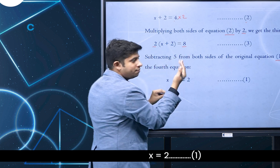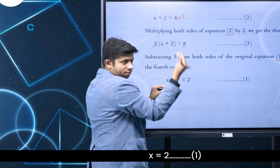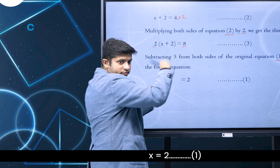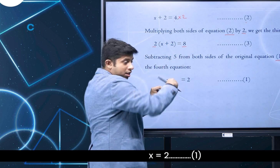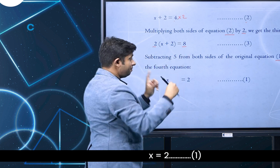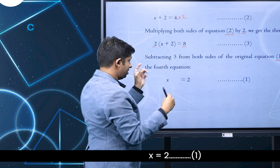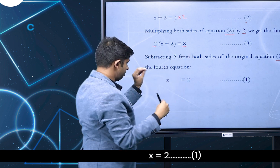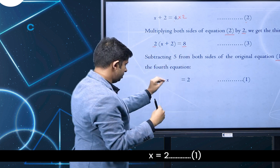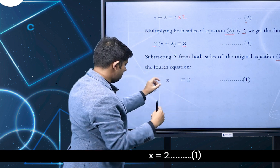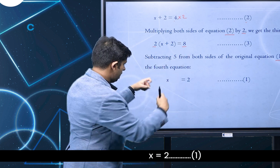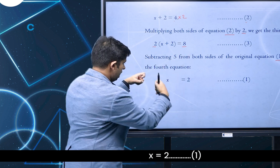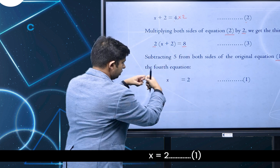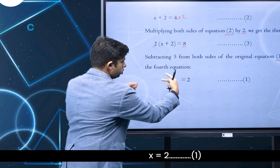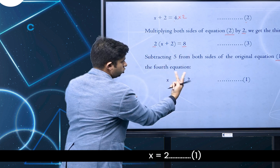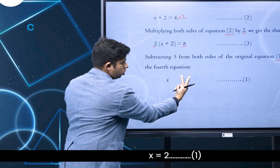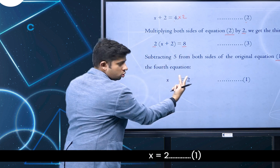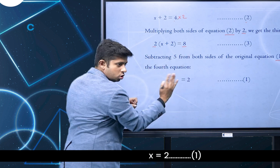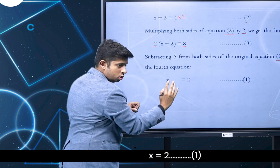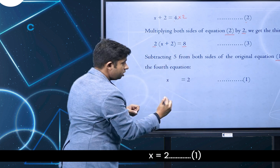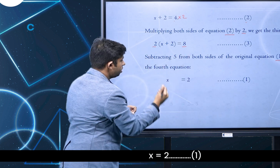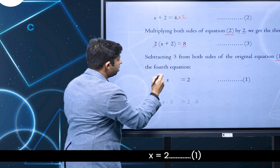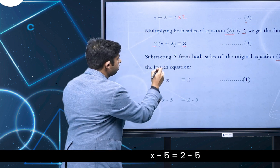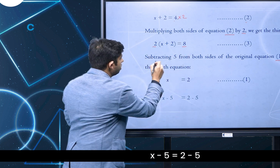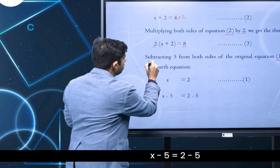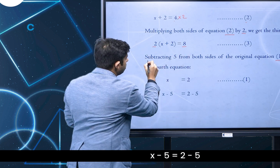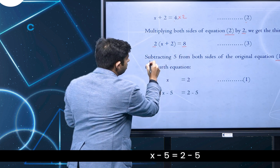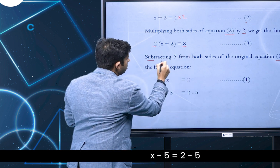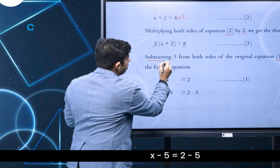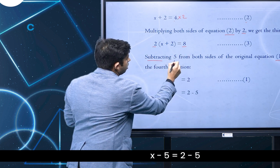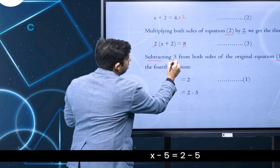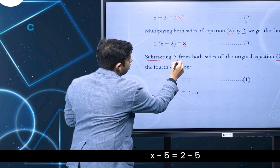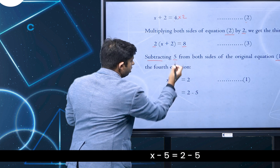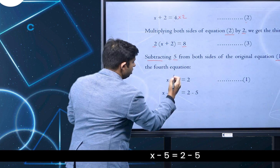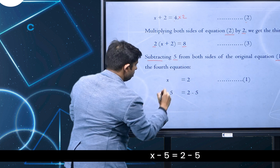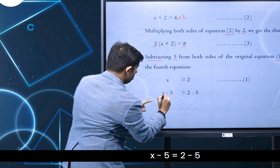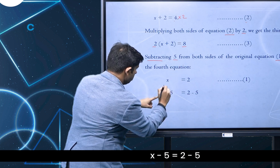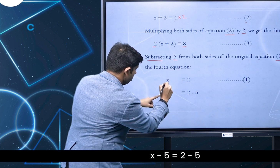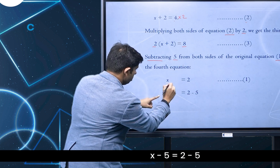X equals to 2, which is the first equation. X minus 5 equals to 2 minus 5.